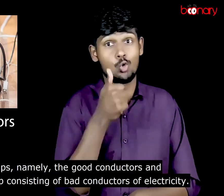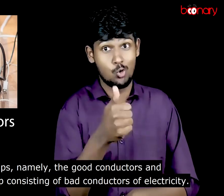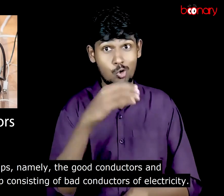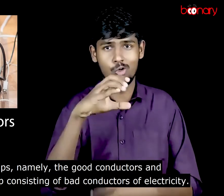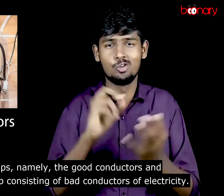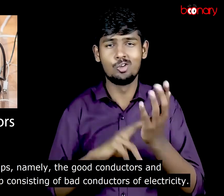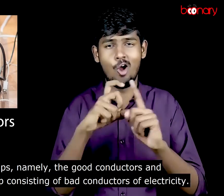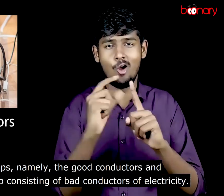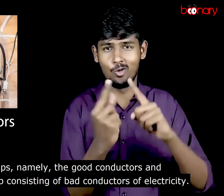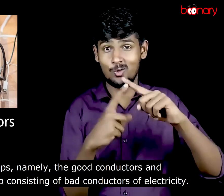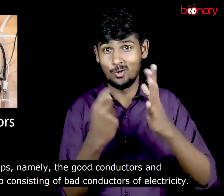good conductors